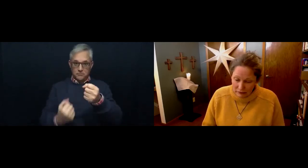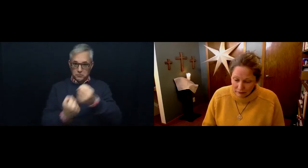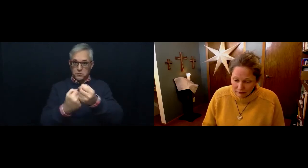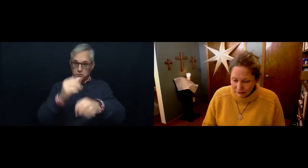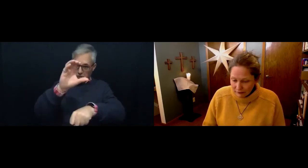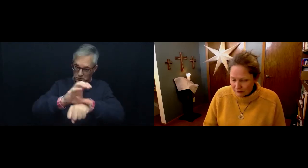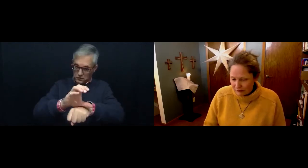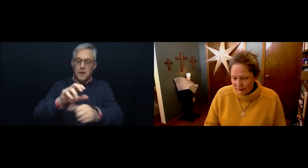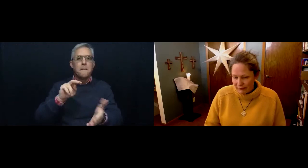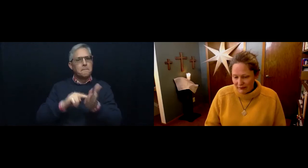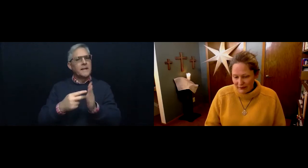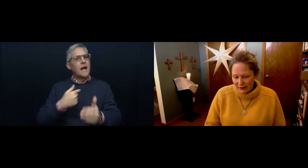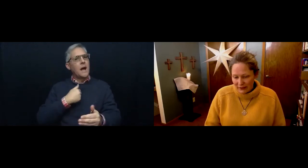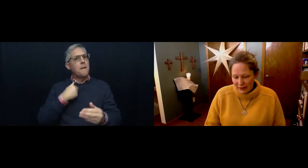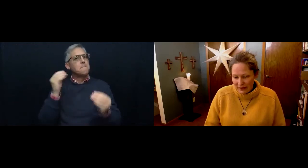church.